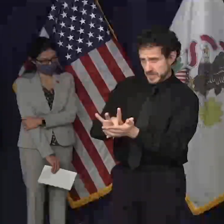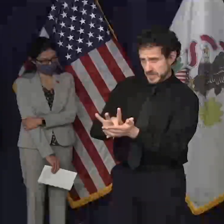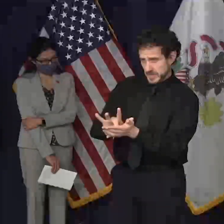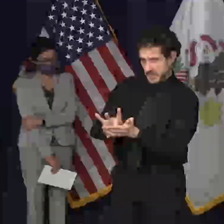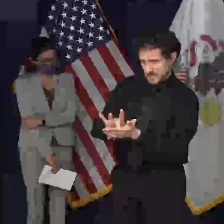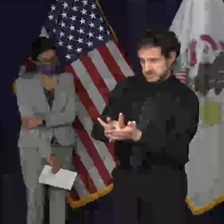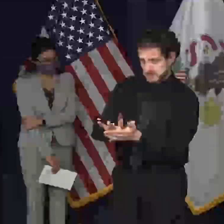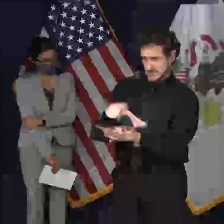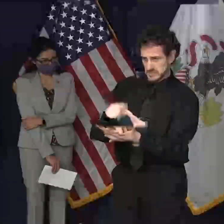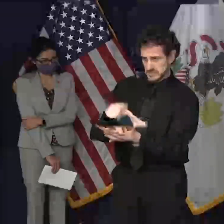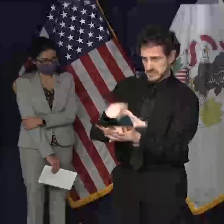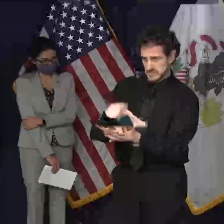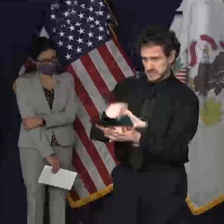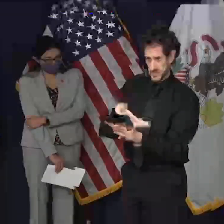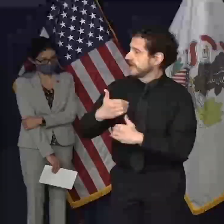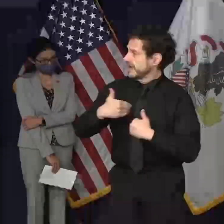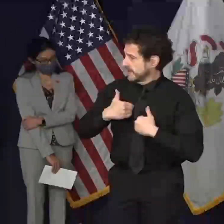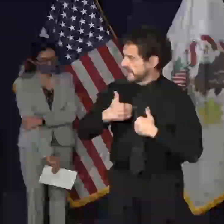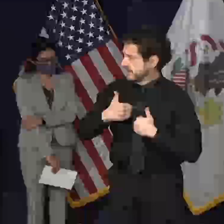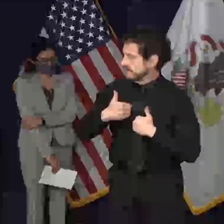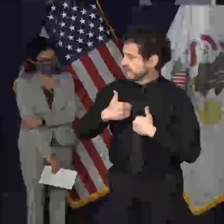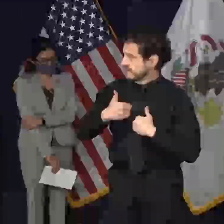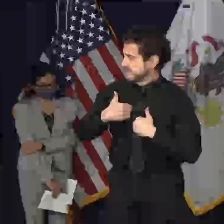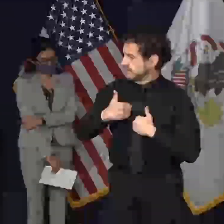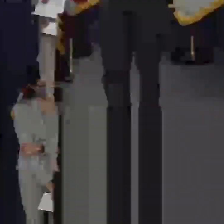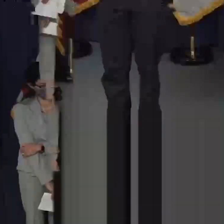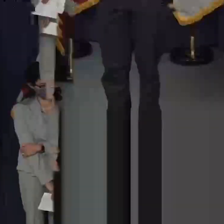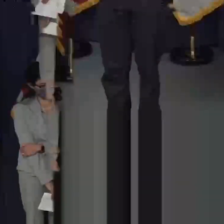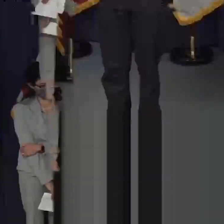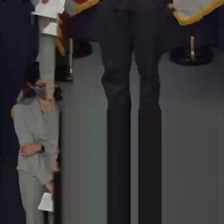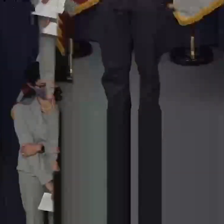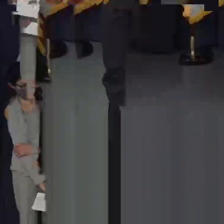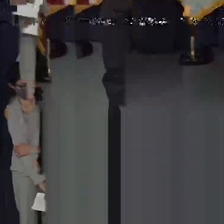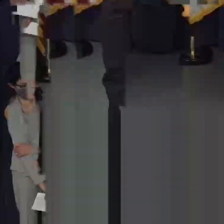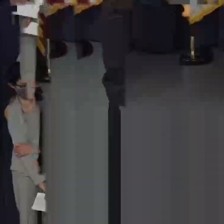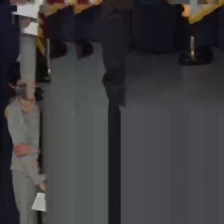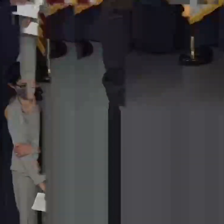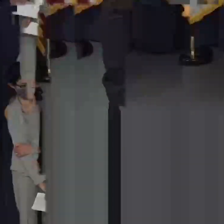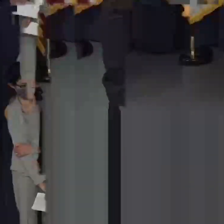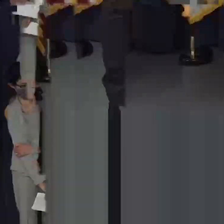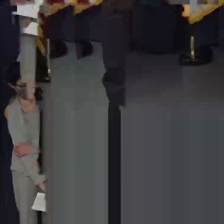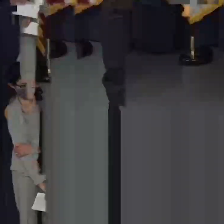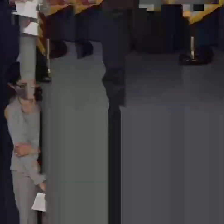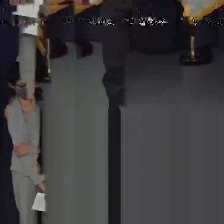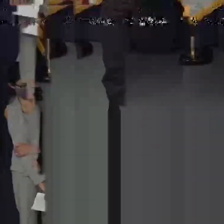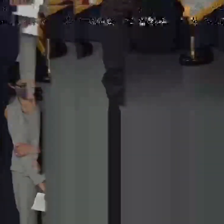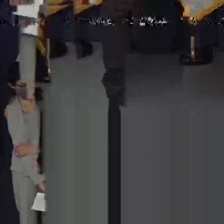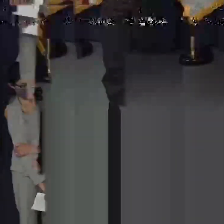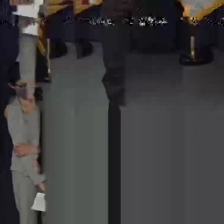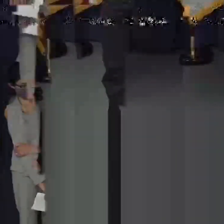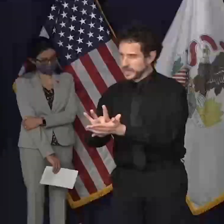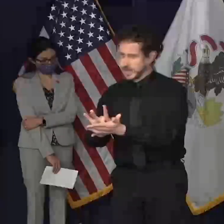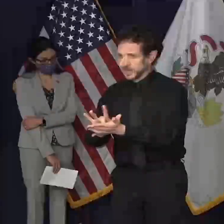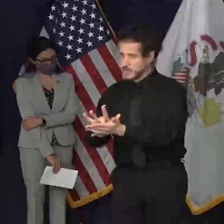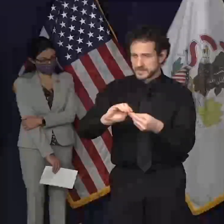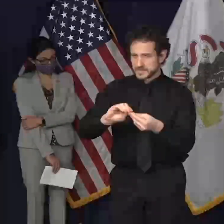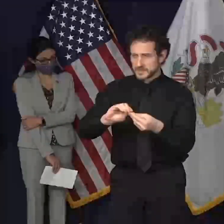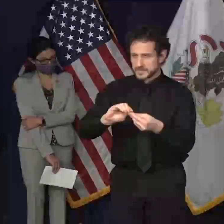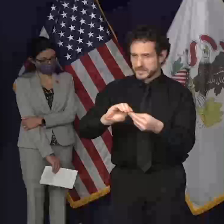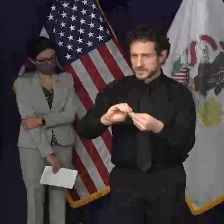available very soon. But we're no doubt about it, we're going to have to keep, you know, on top of this, do it as best we